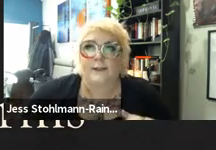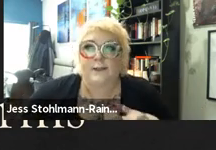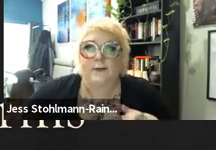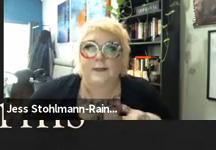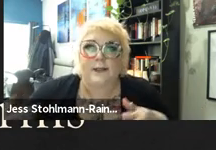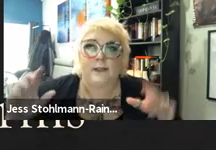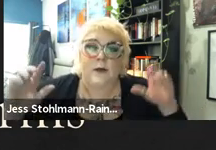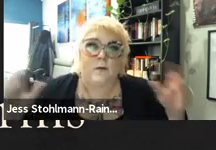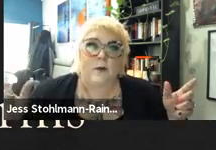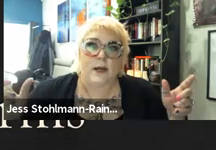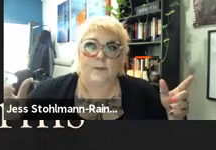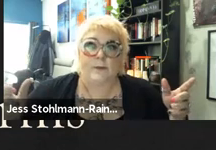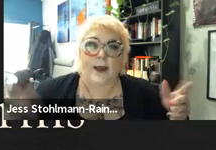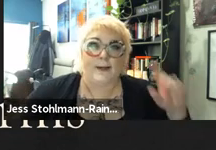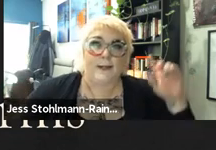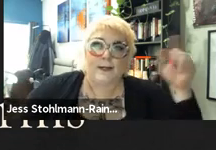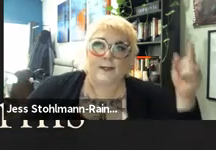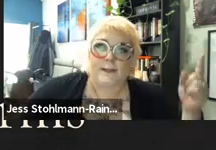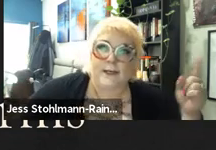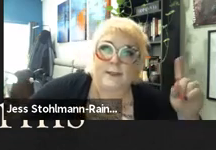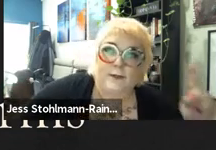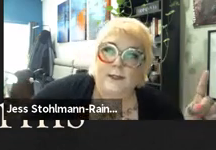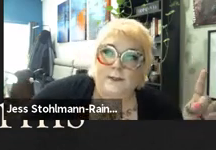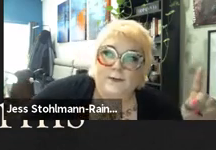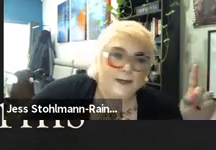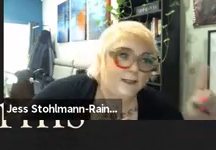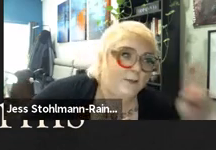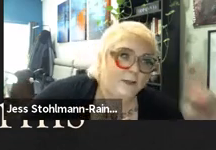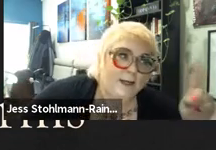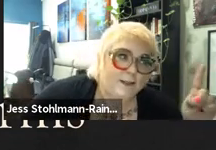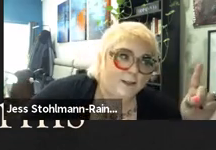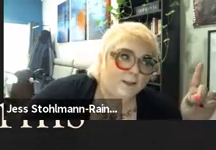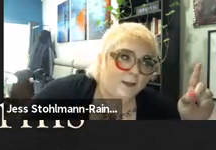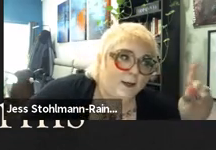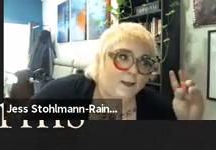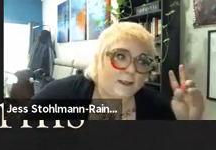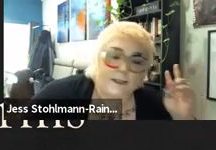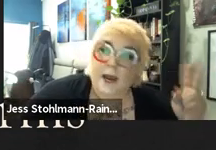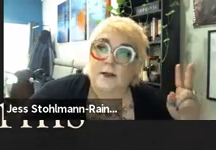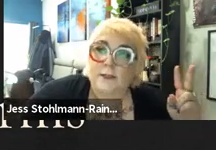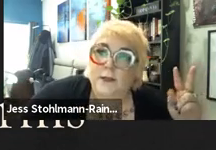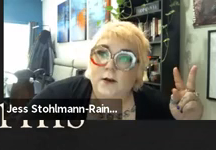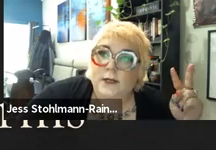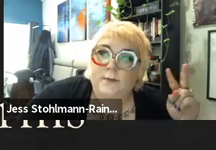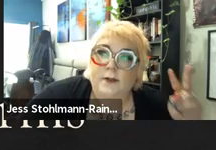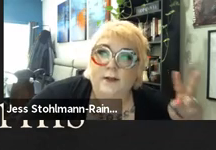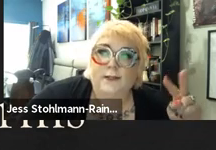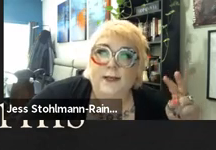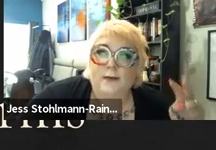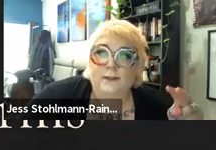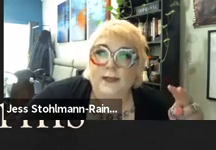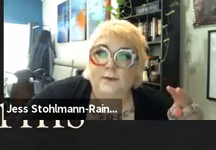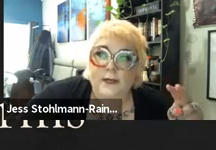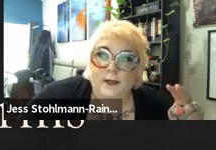building crisis services we want to keep in mind does this reduce funding to police does it challenge the notion that